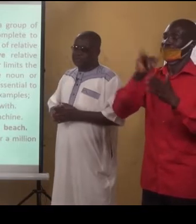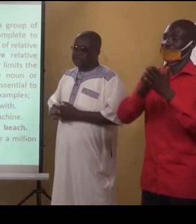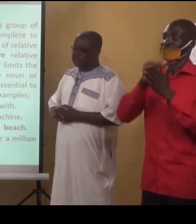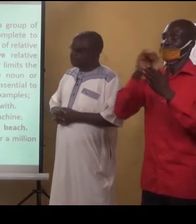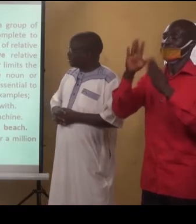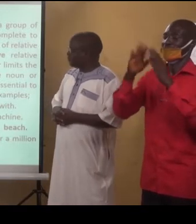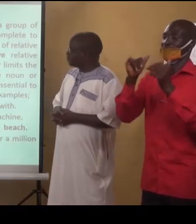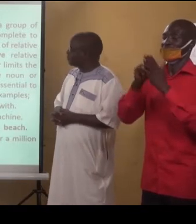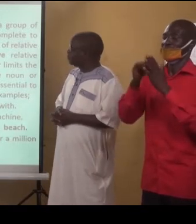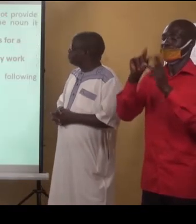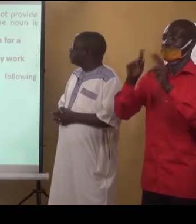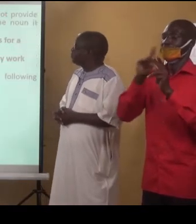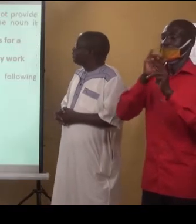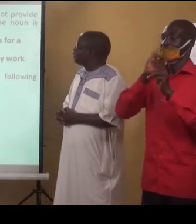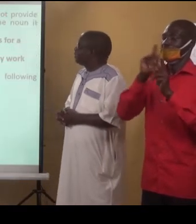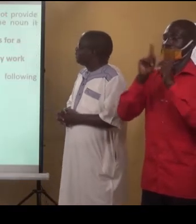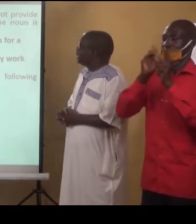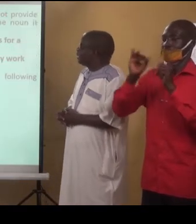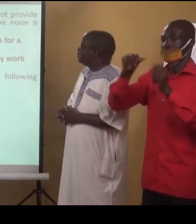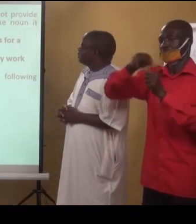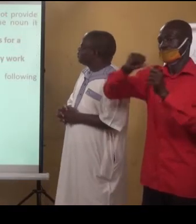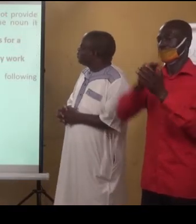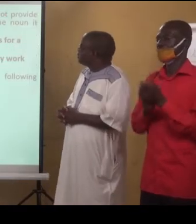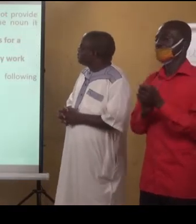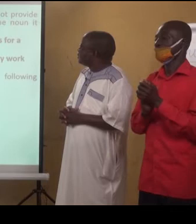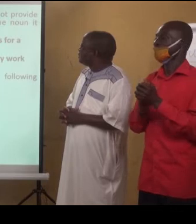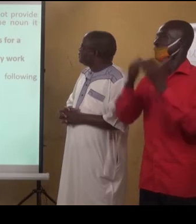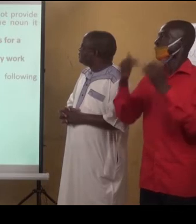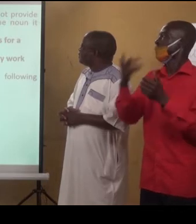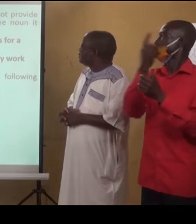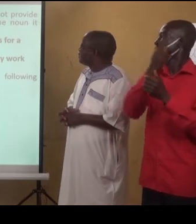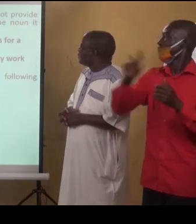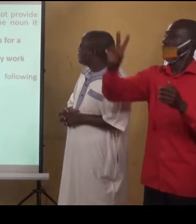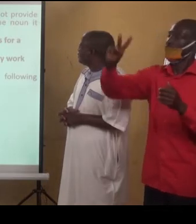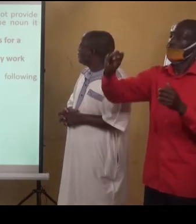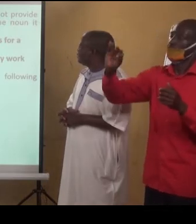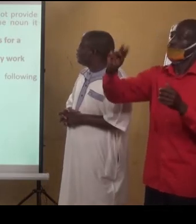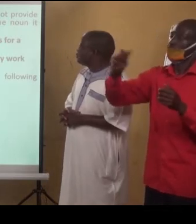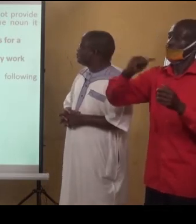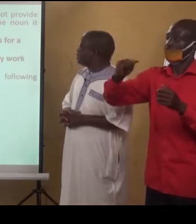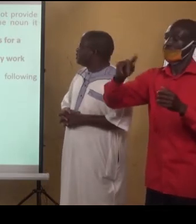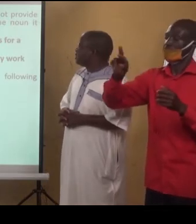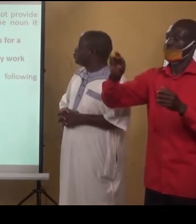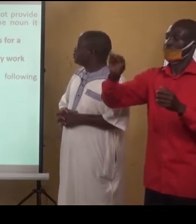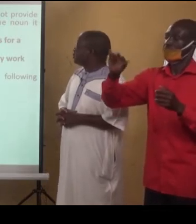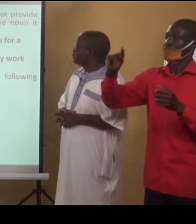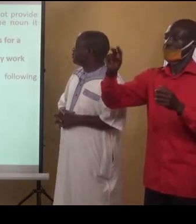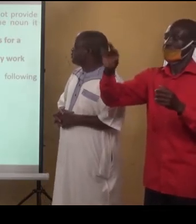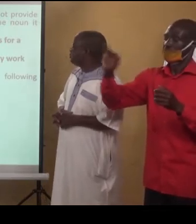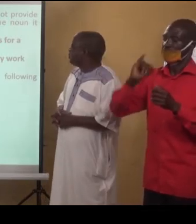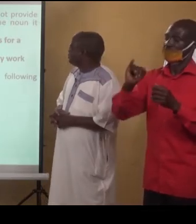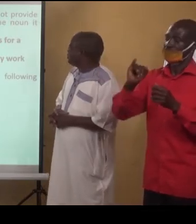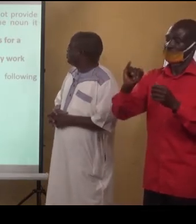one the person is talking about. Now, the non-restrictive relative clause does not provide any important or